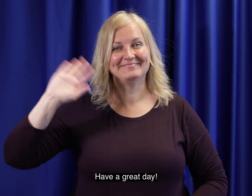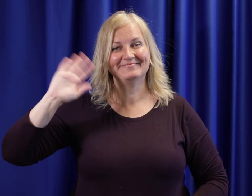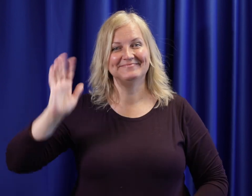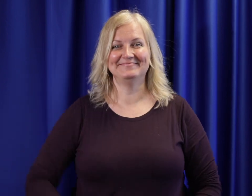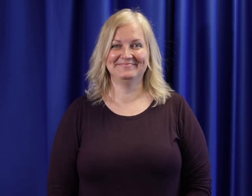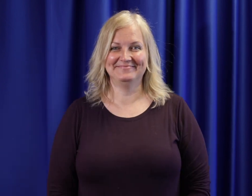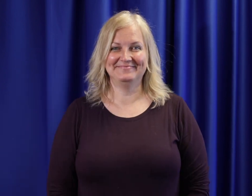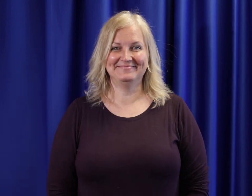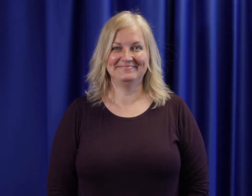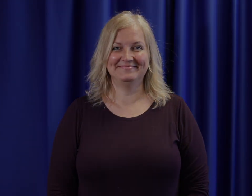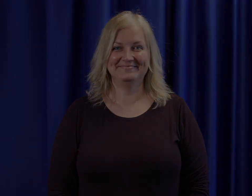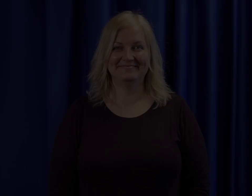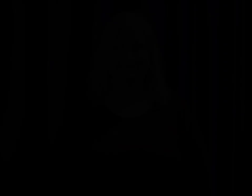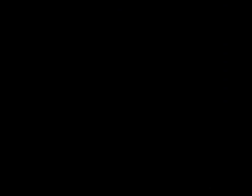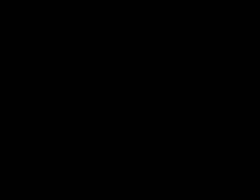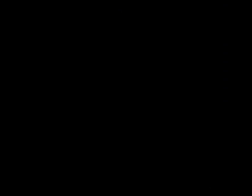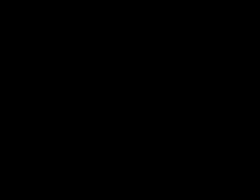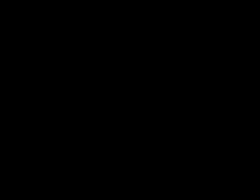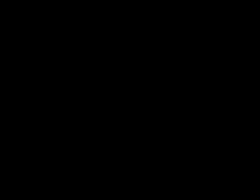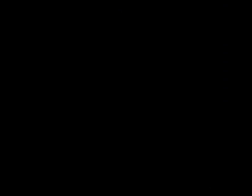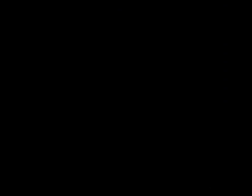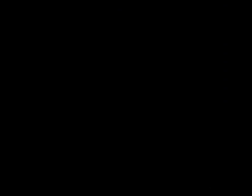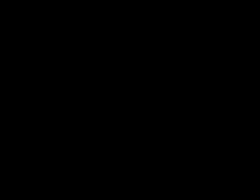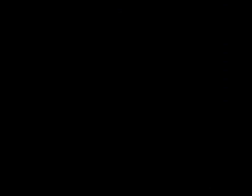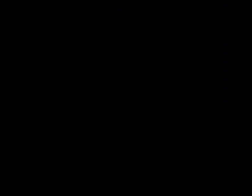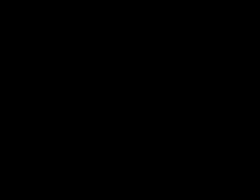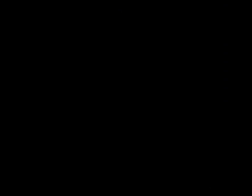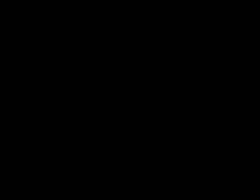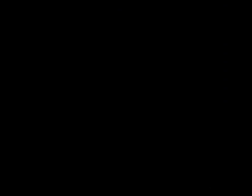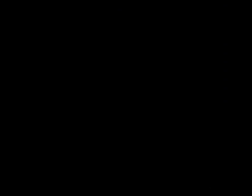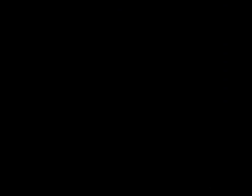Have a great day. Bye-bye. you.